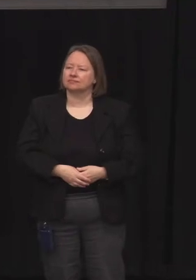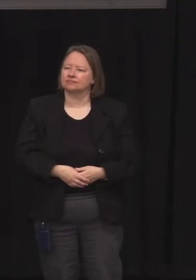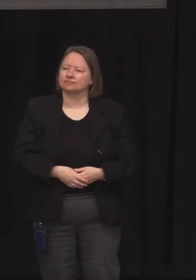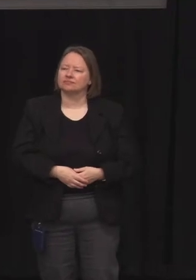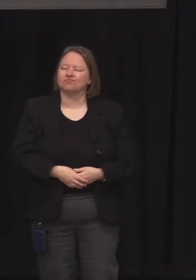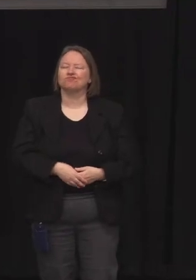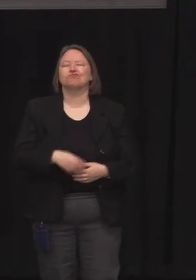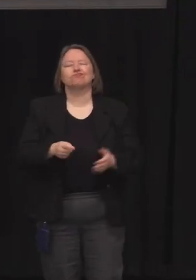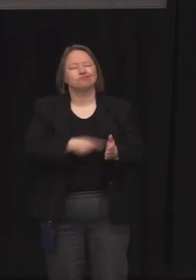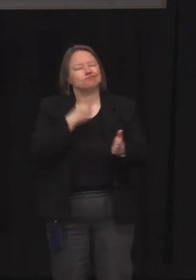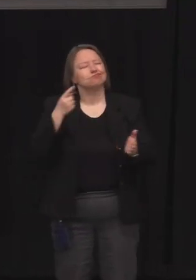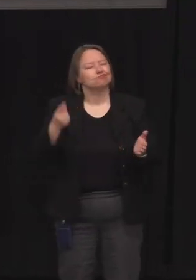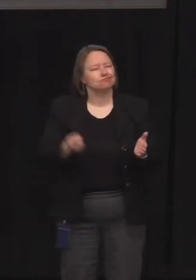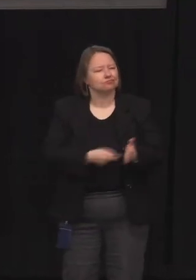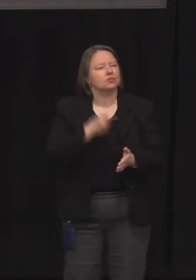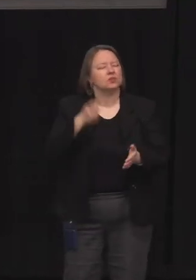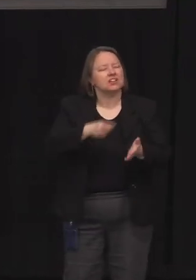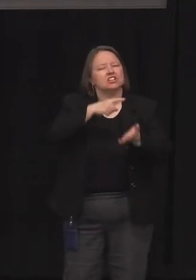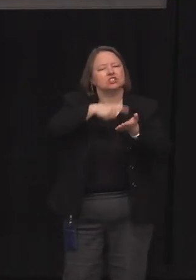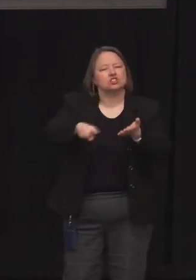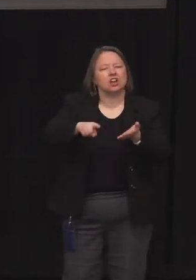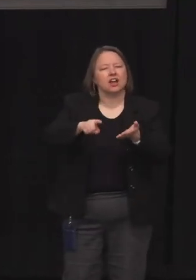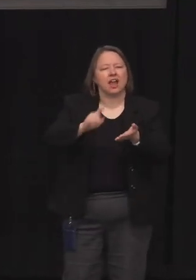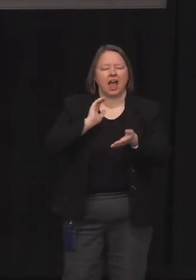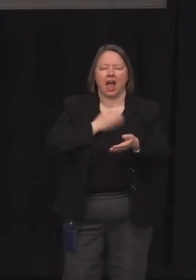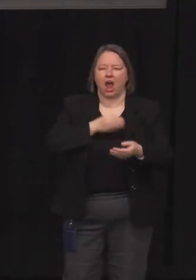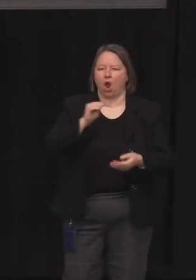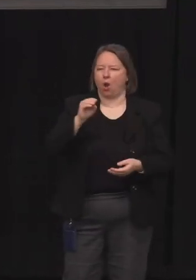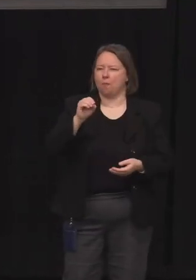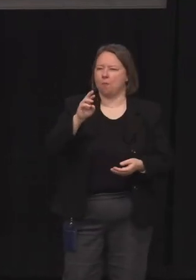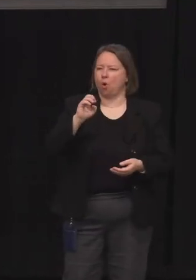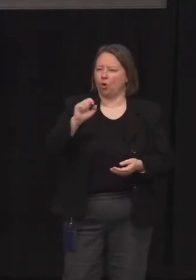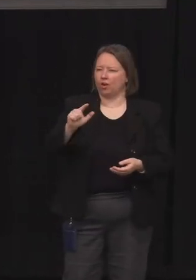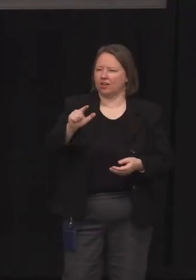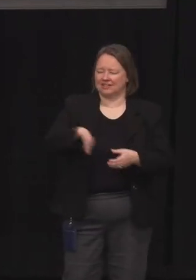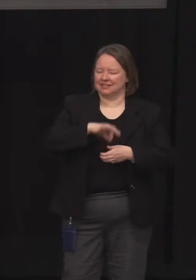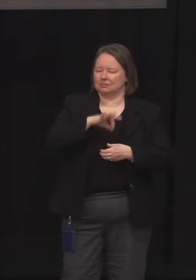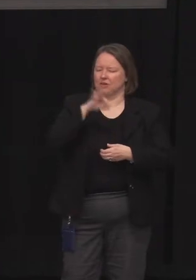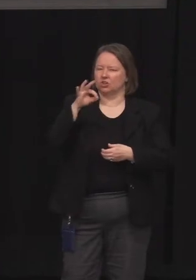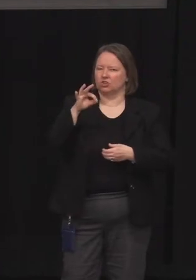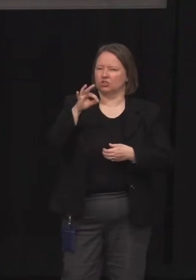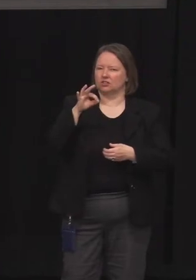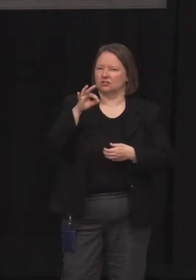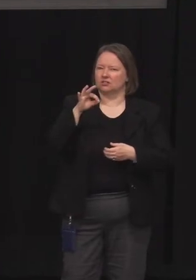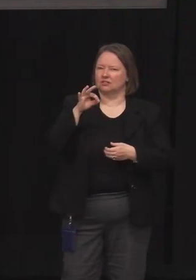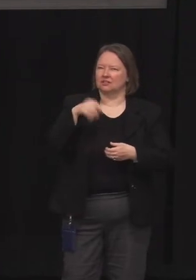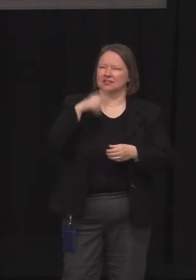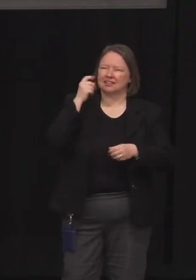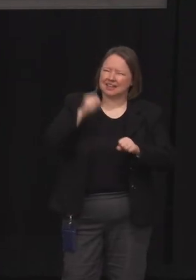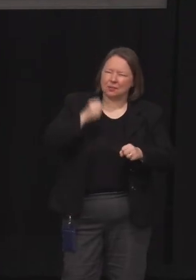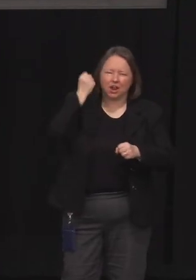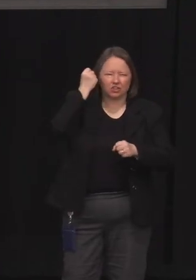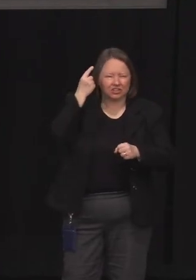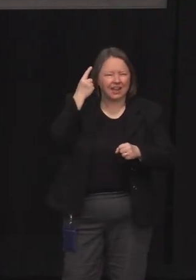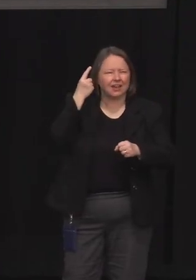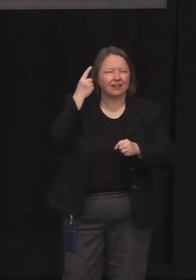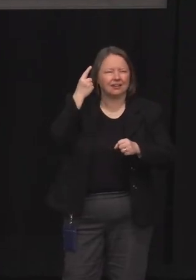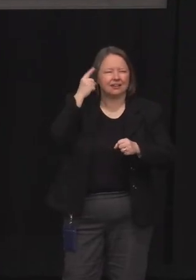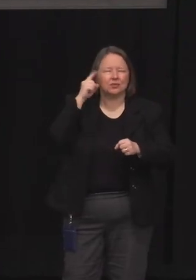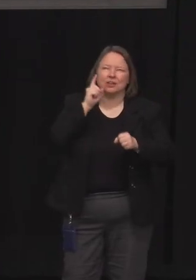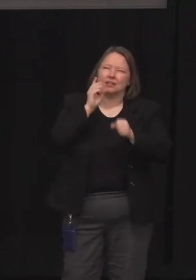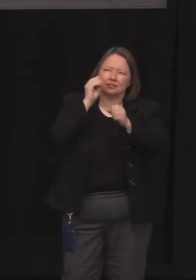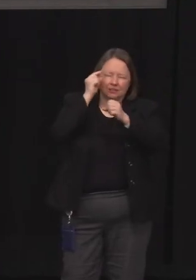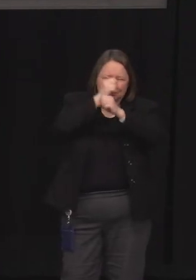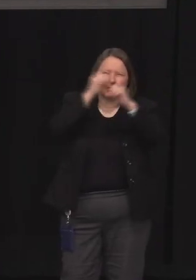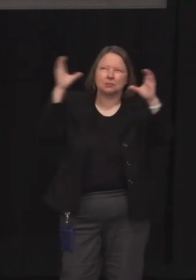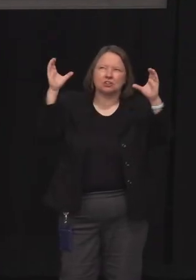Every so often, we need a checkup on our moral and spiritual vision to find out if we can see the big picture rather